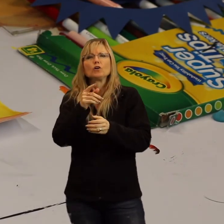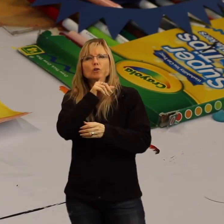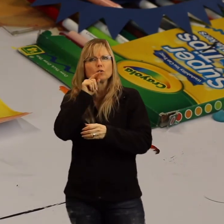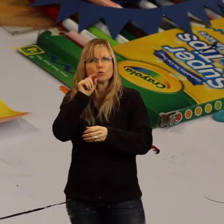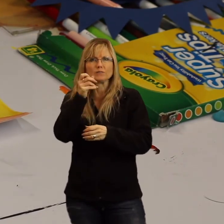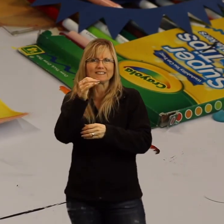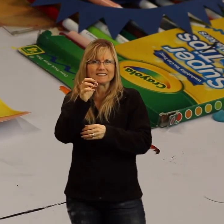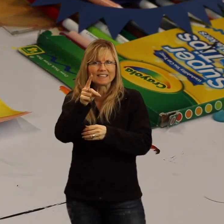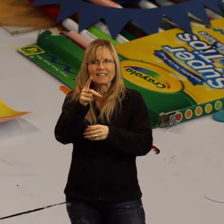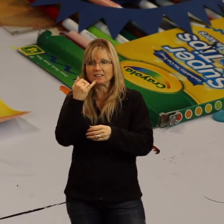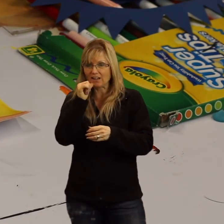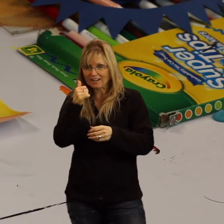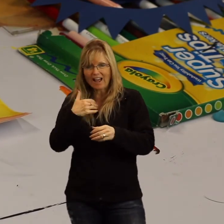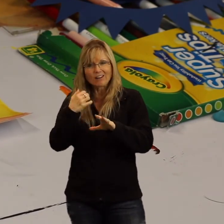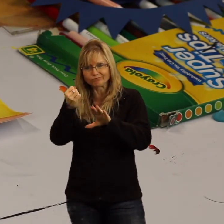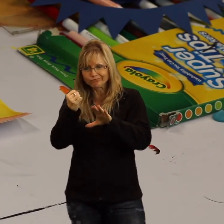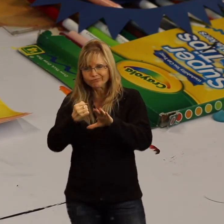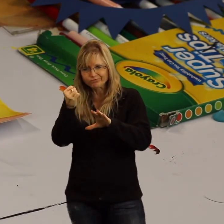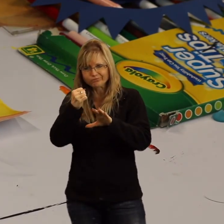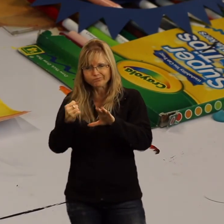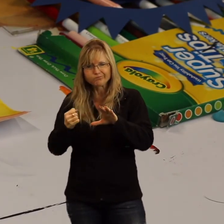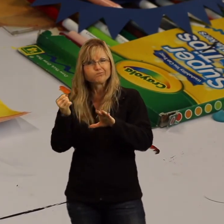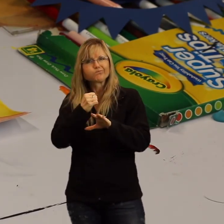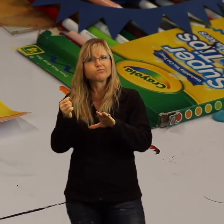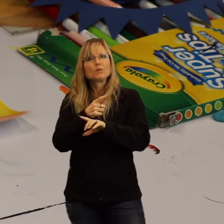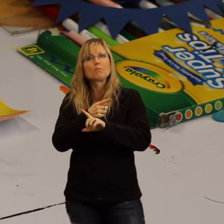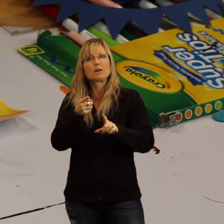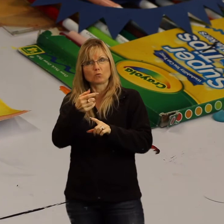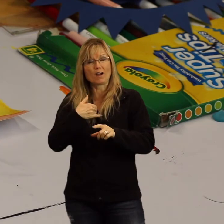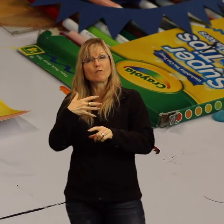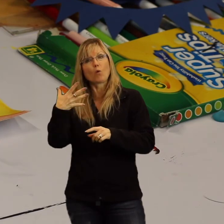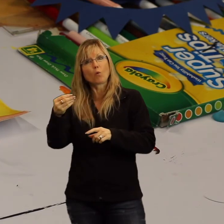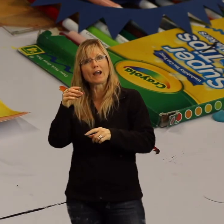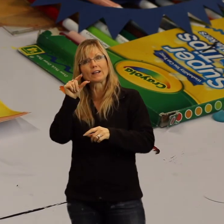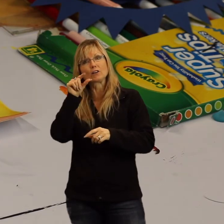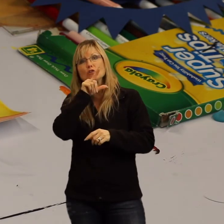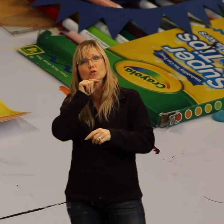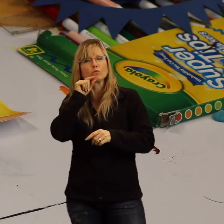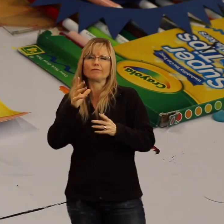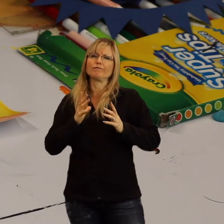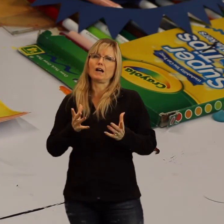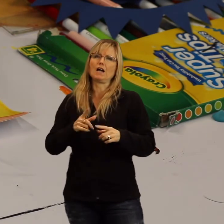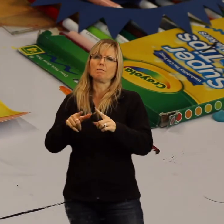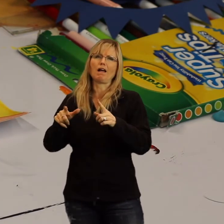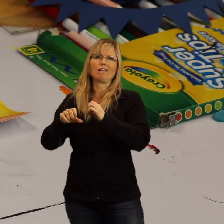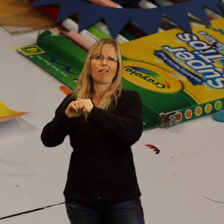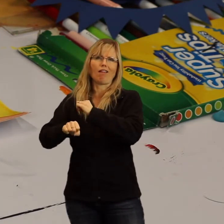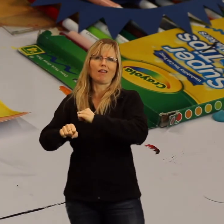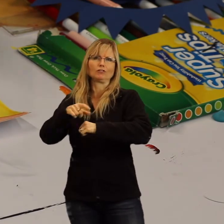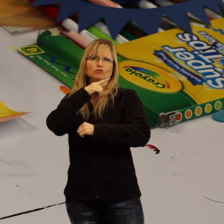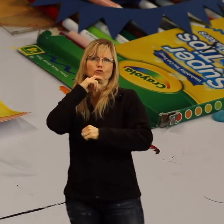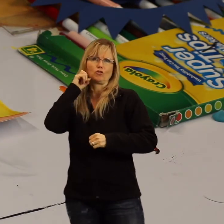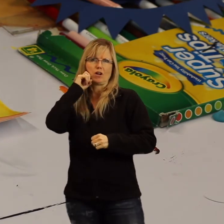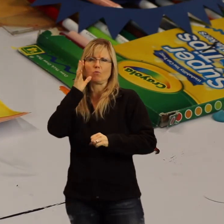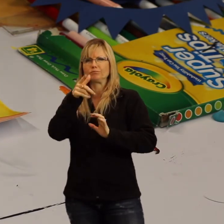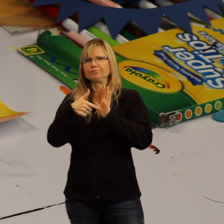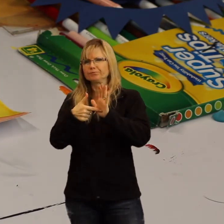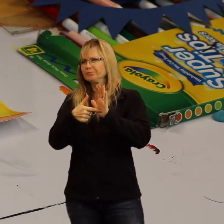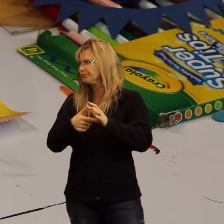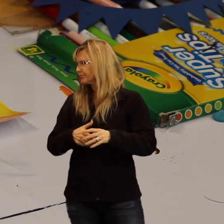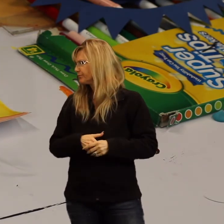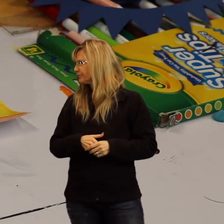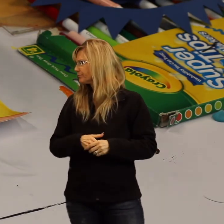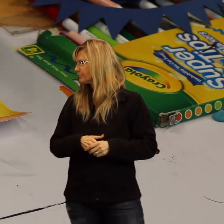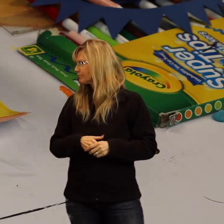to for everything to dry. But yeah, I'll take each piece like step by step.